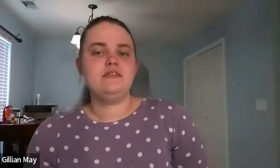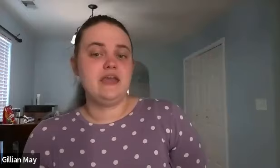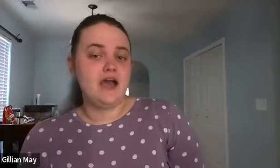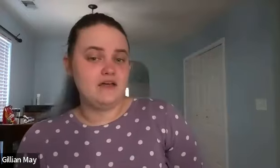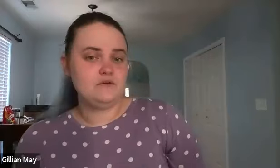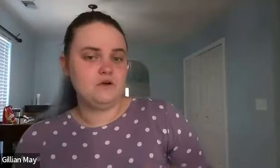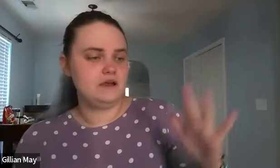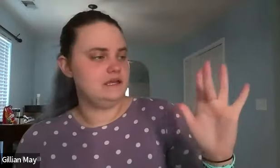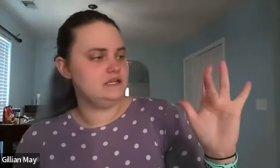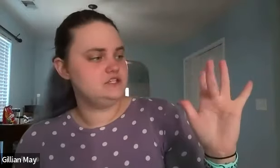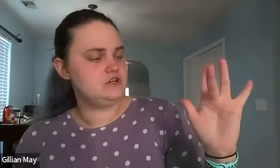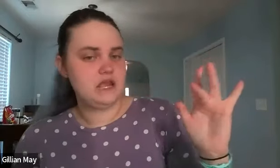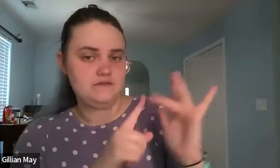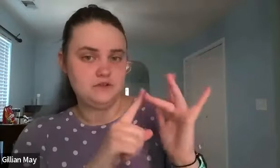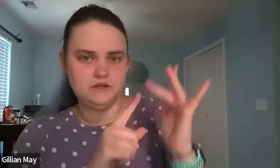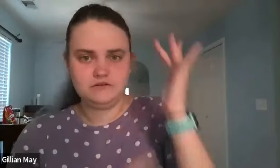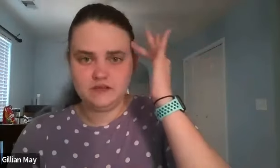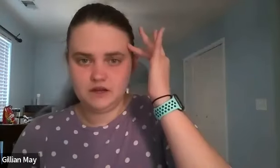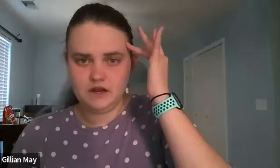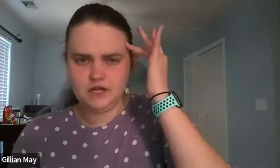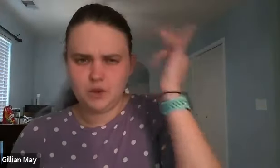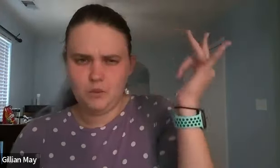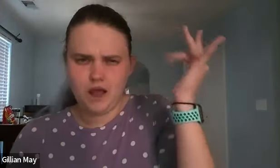The other one is you're gonna have your middle finger and you go Y.